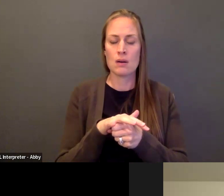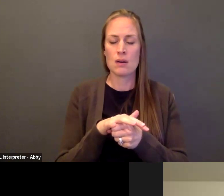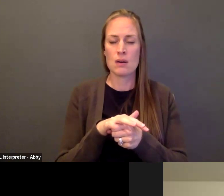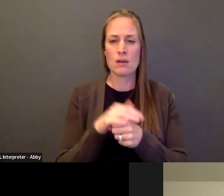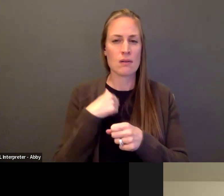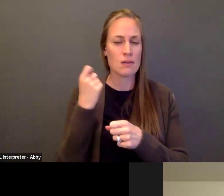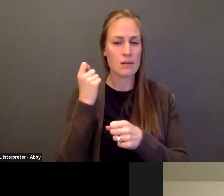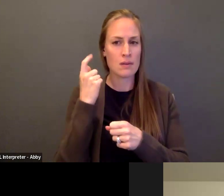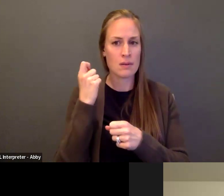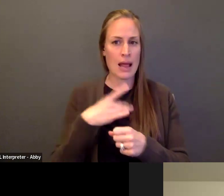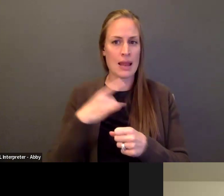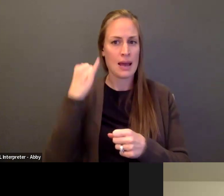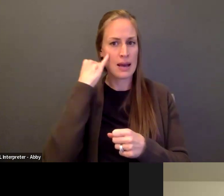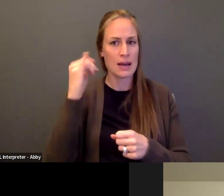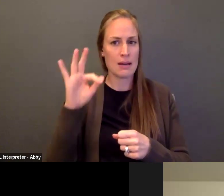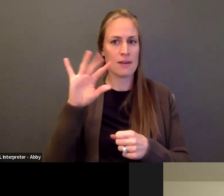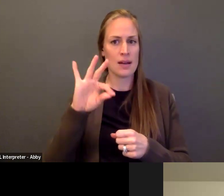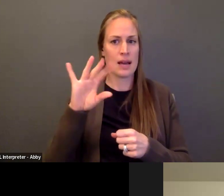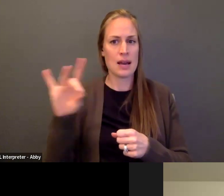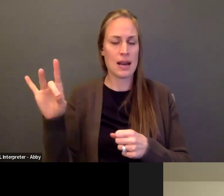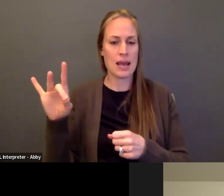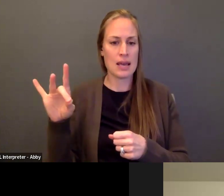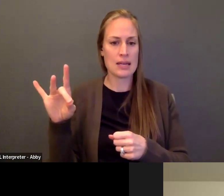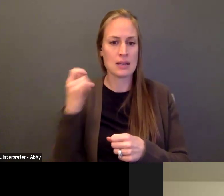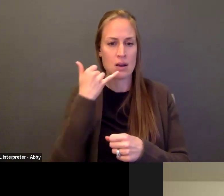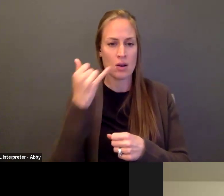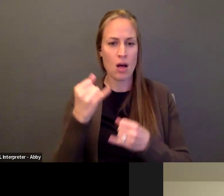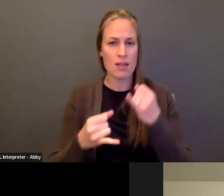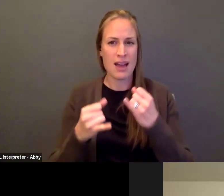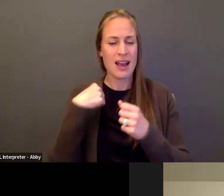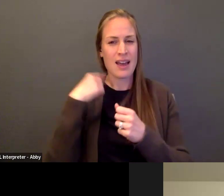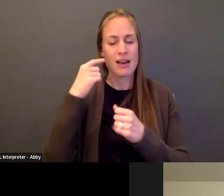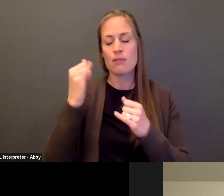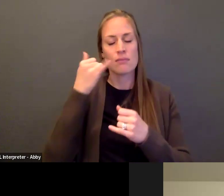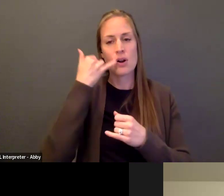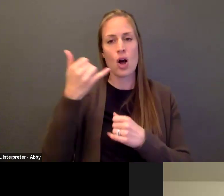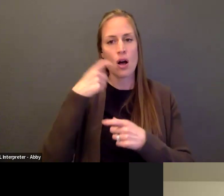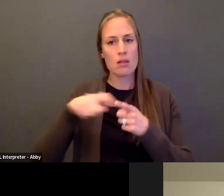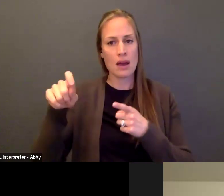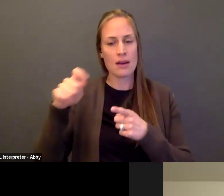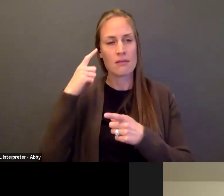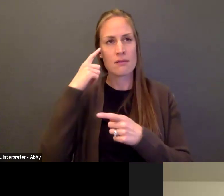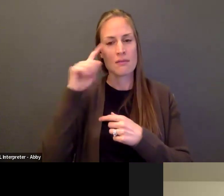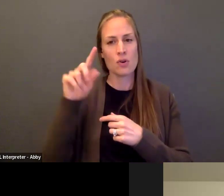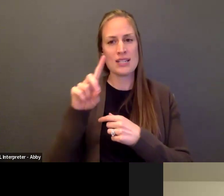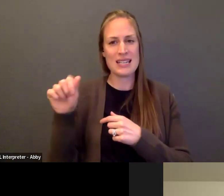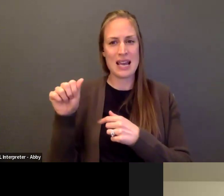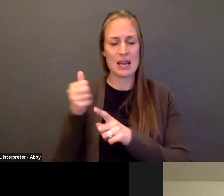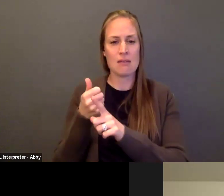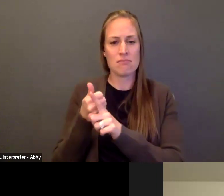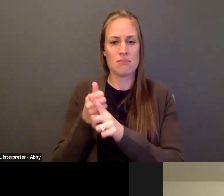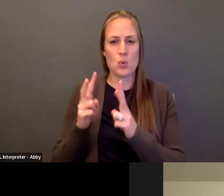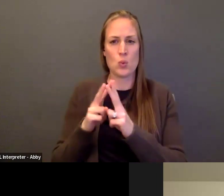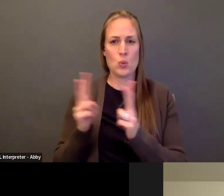line specifically for IDD is very, very slim. And we can explain why, but I also think like we